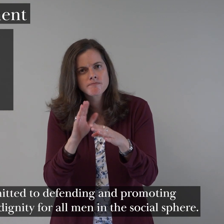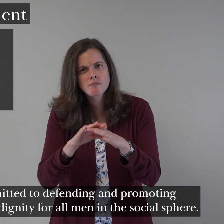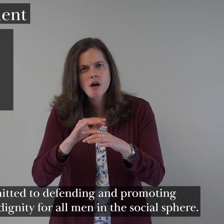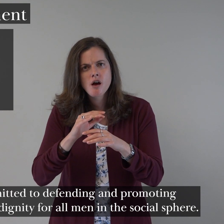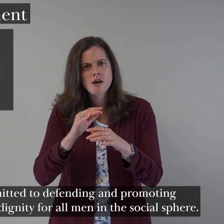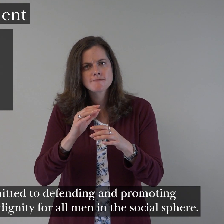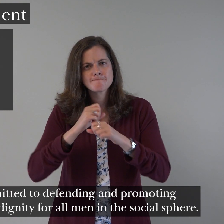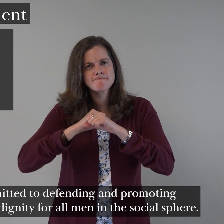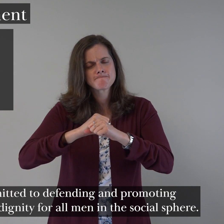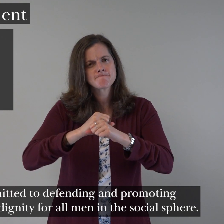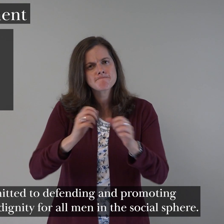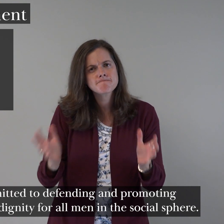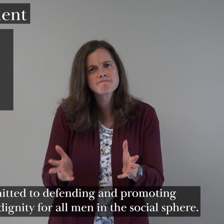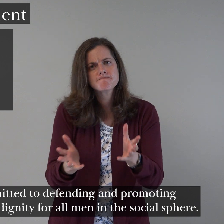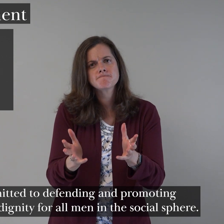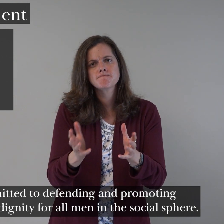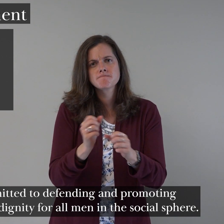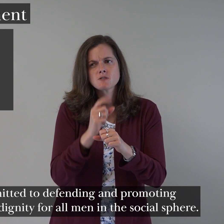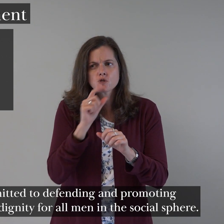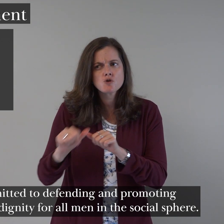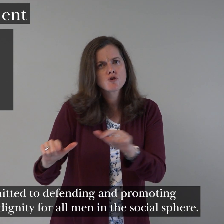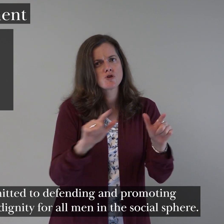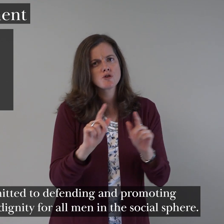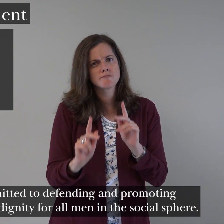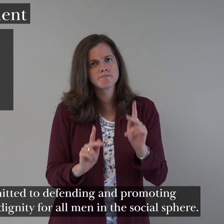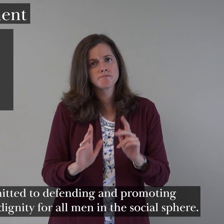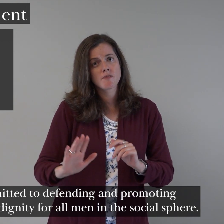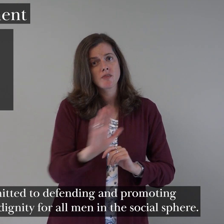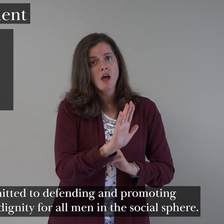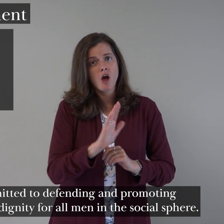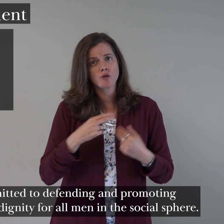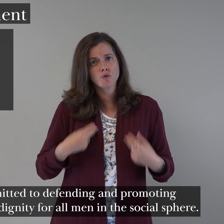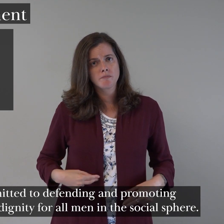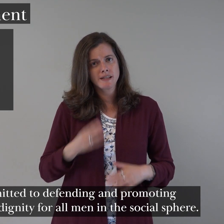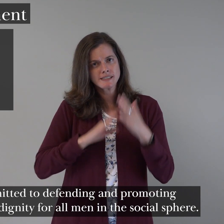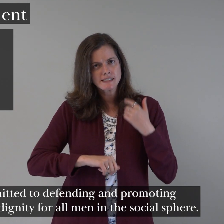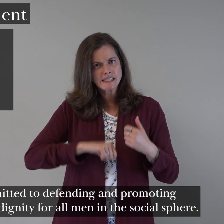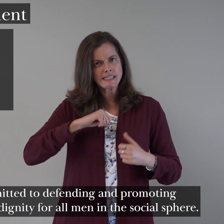Question This human dignity for all men in the social sphere